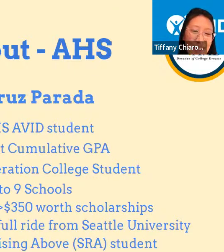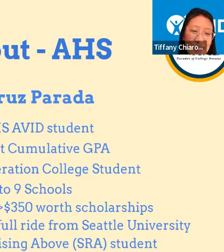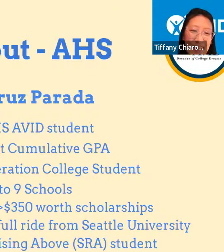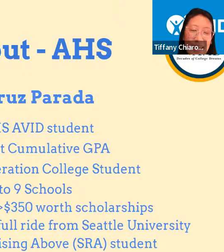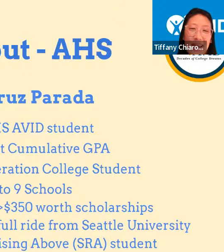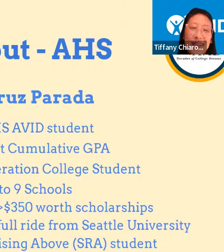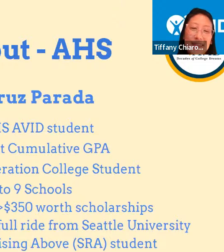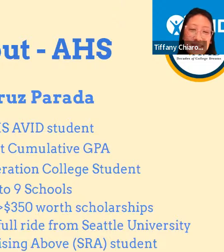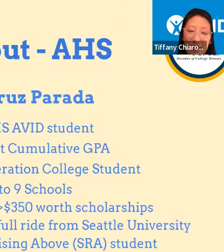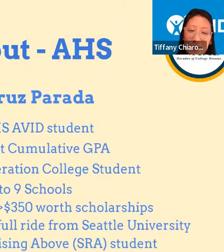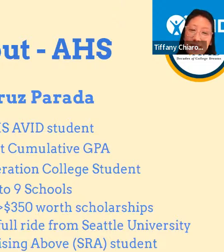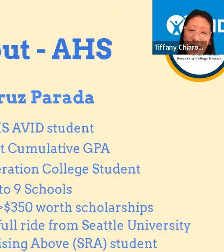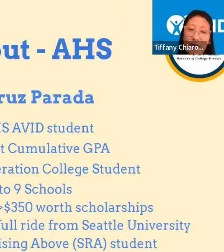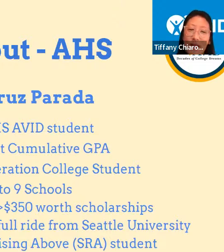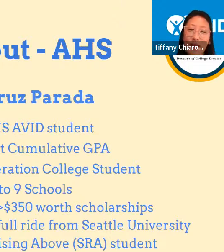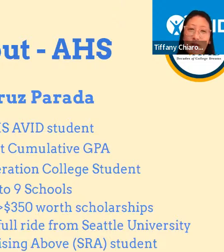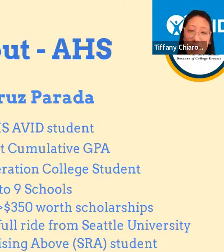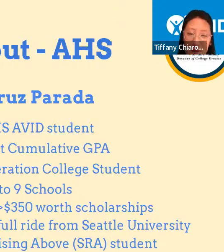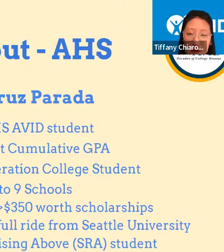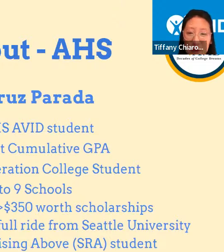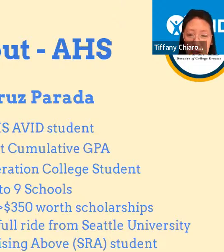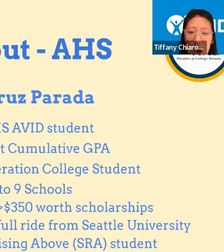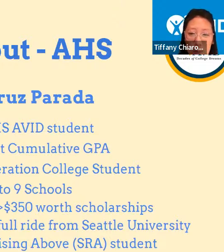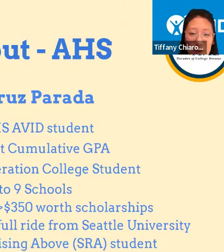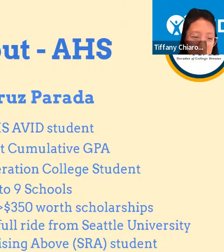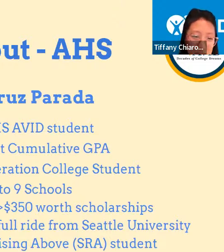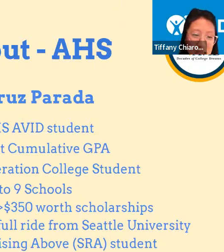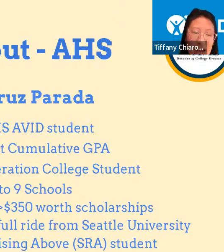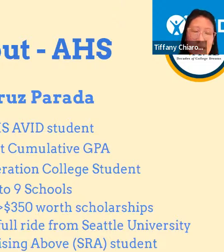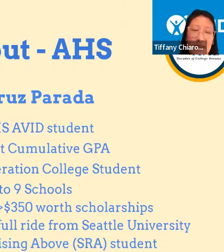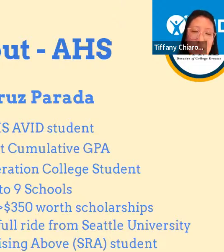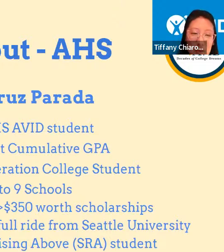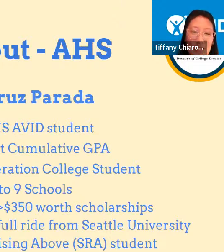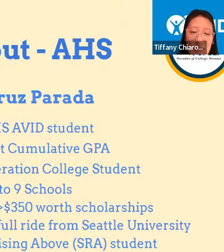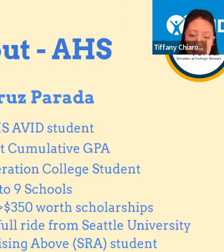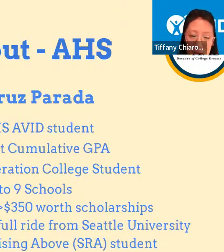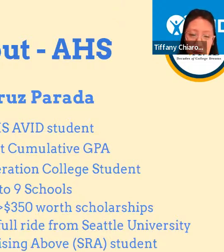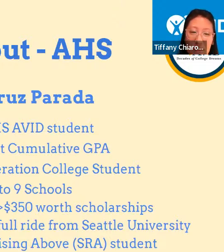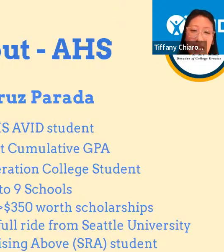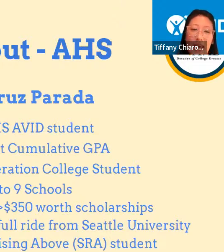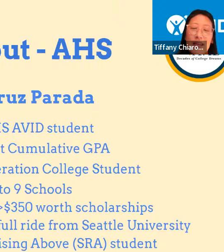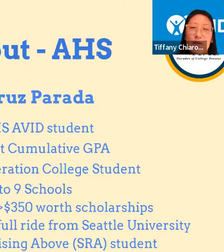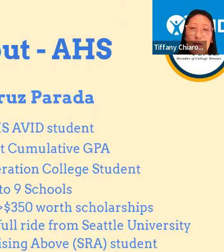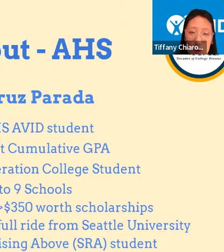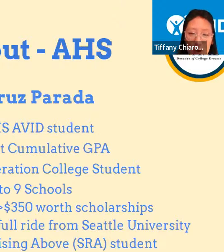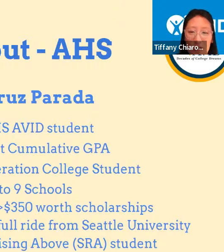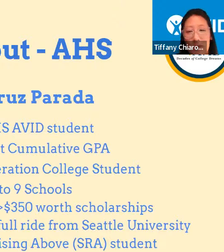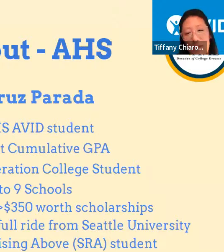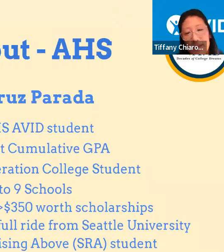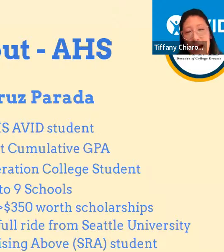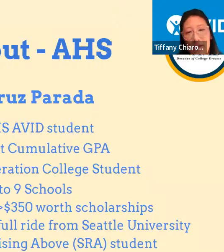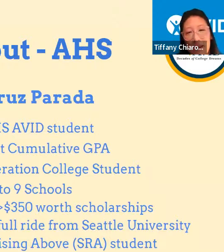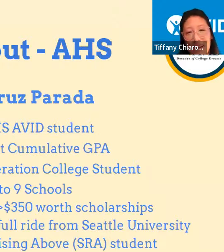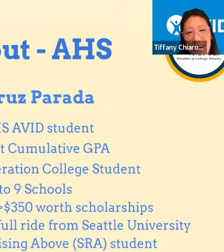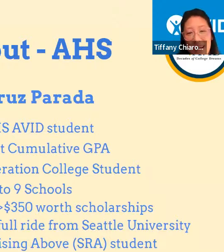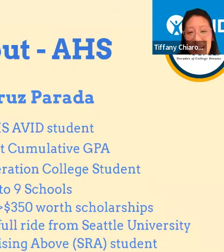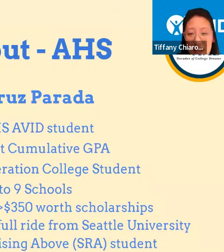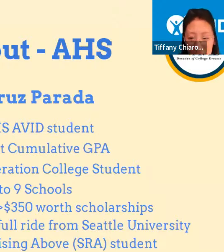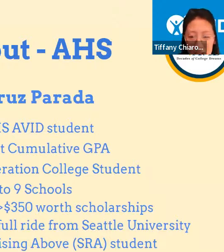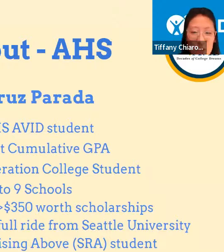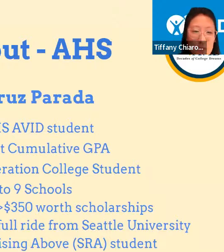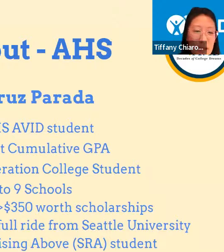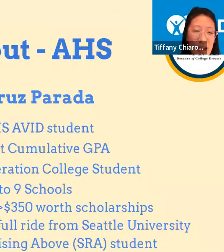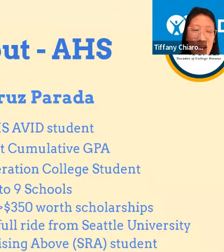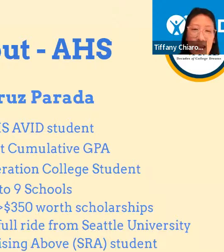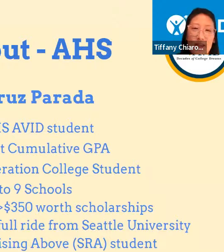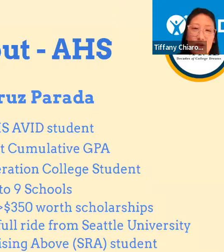learning. His desire to take advantage of every learning opportunity has exhibited itself in his 4-year commitment to AVID, his